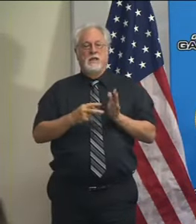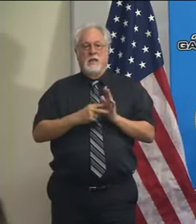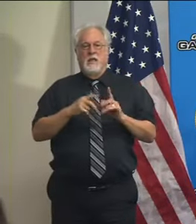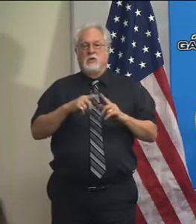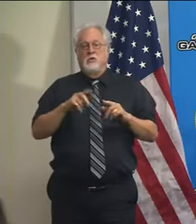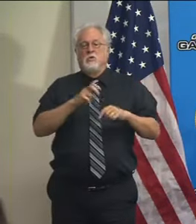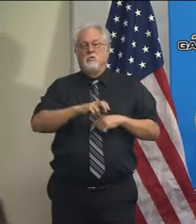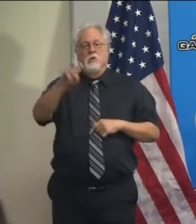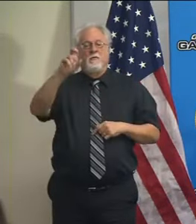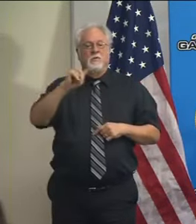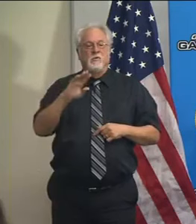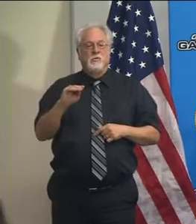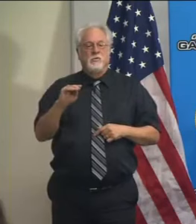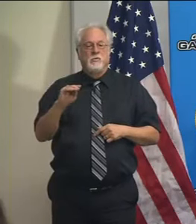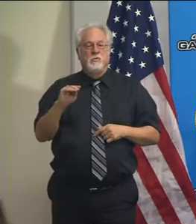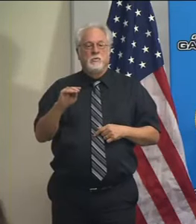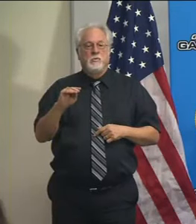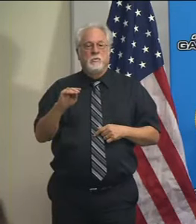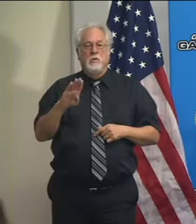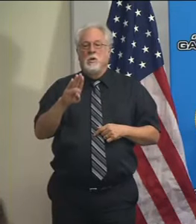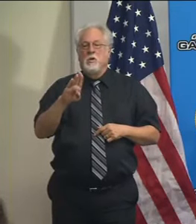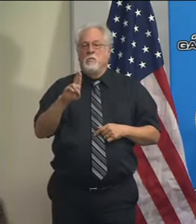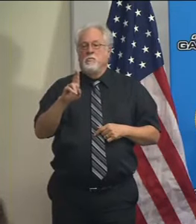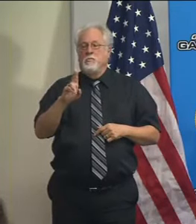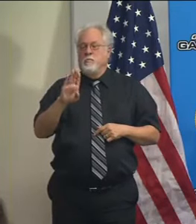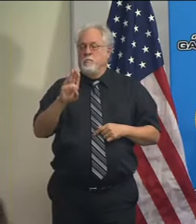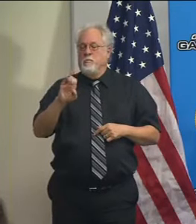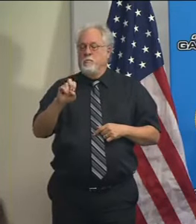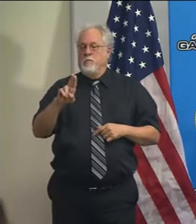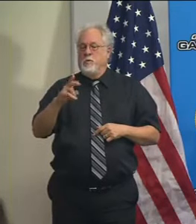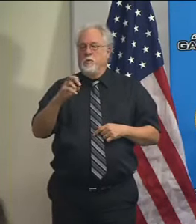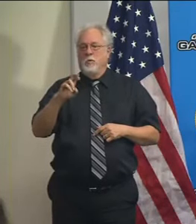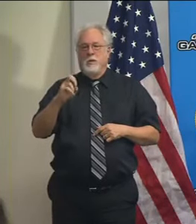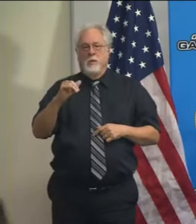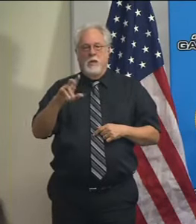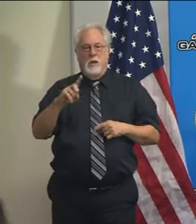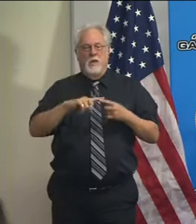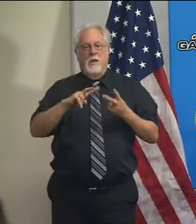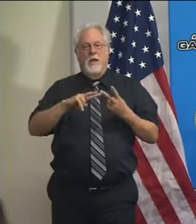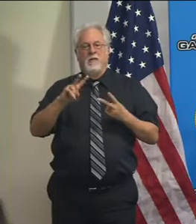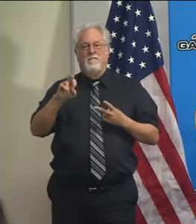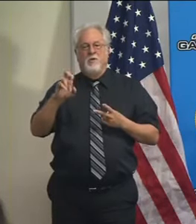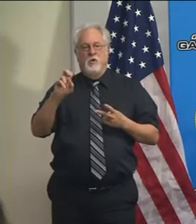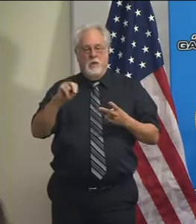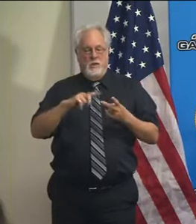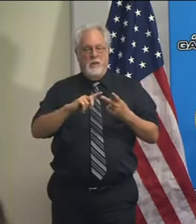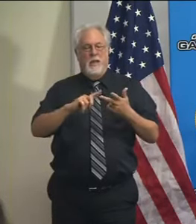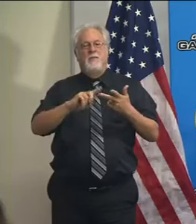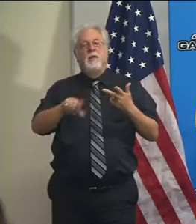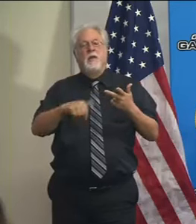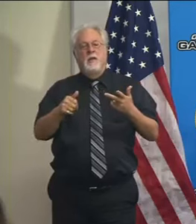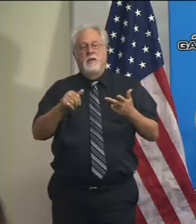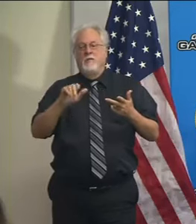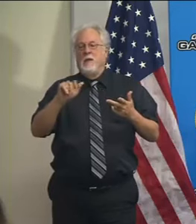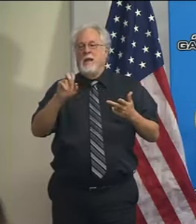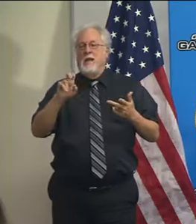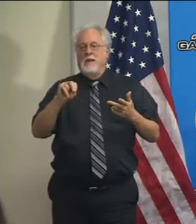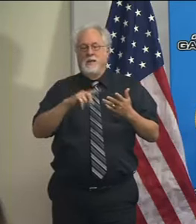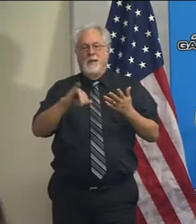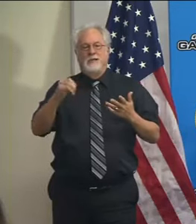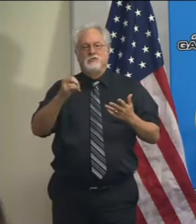to travel to Beauregard and Vernon parishes for one visit and another visit in Allen and